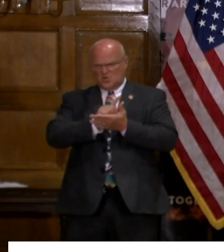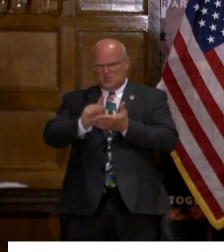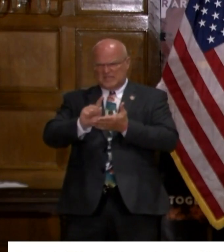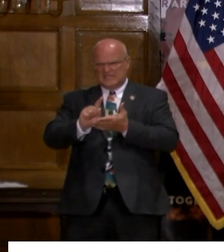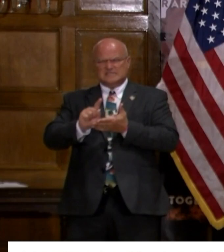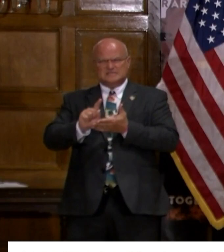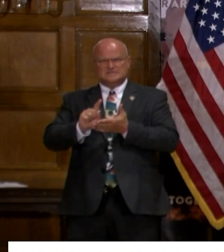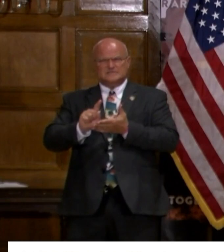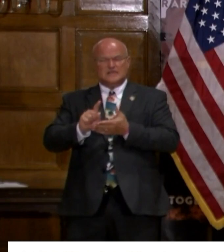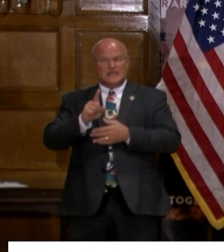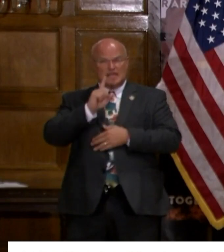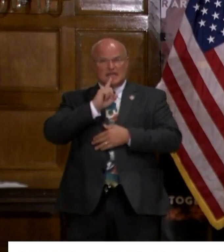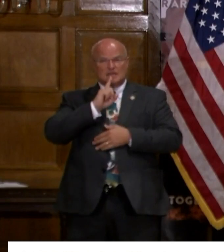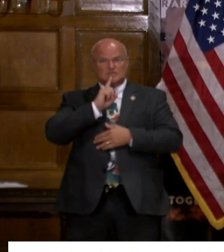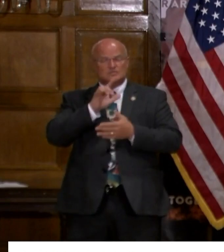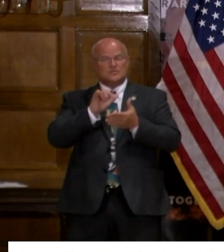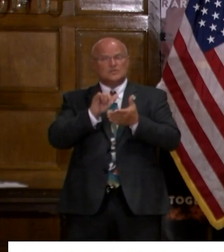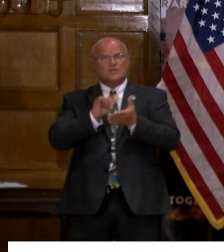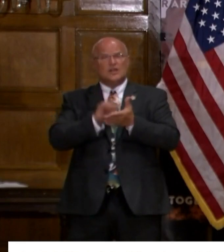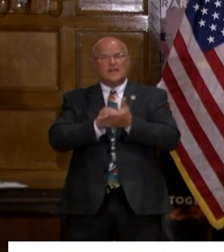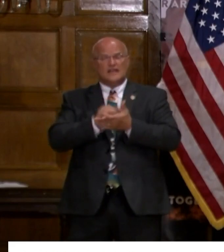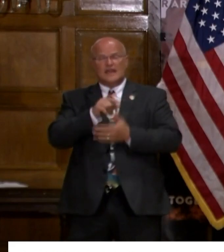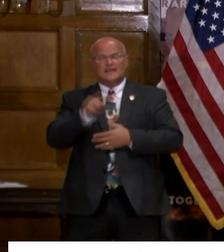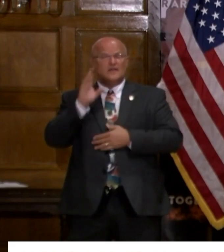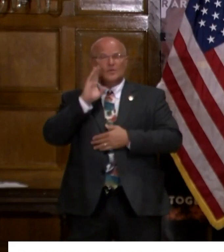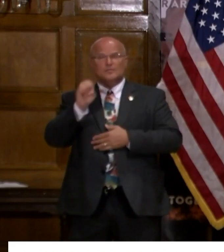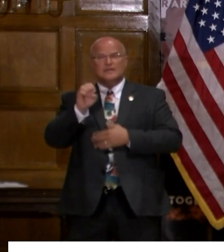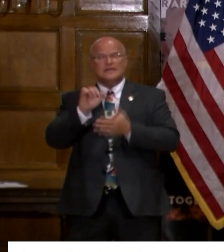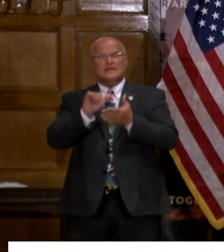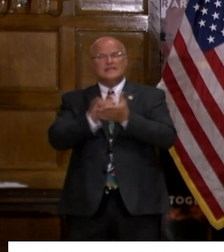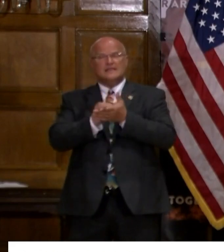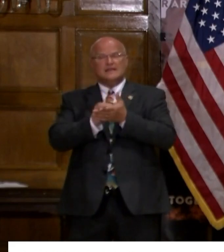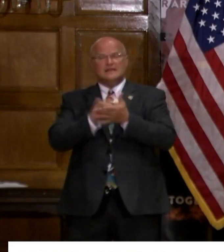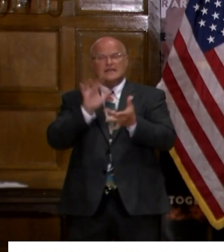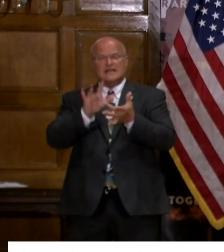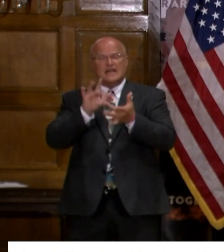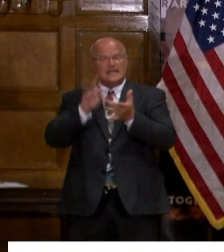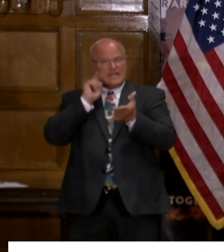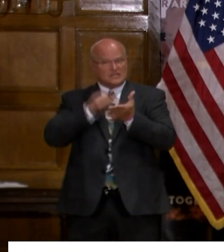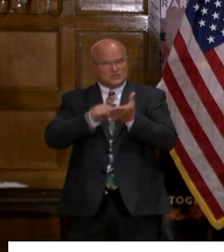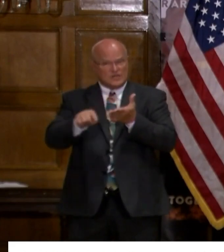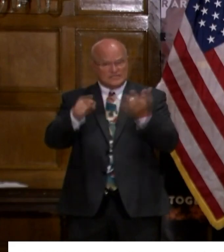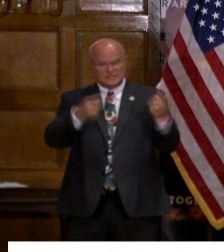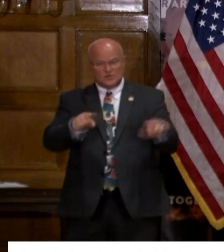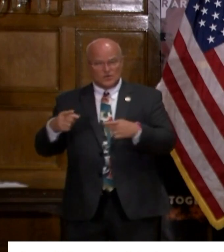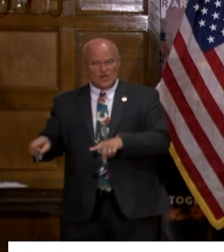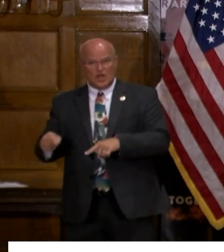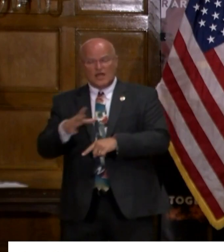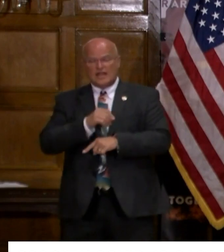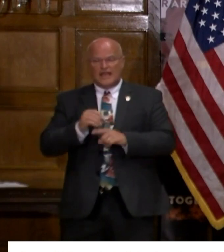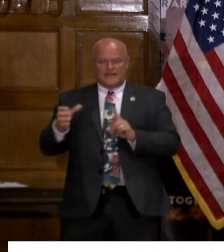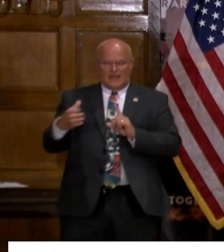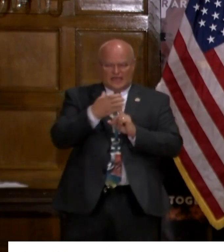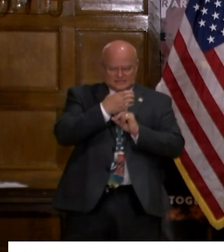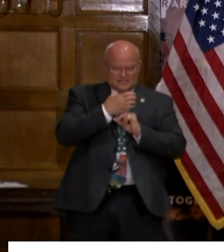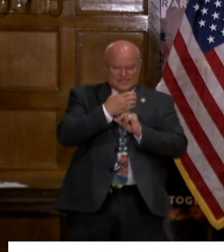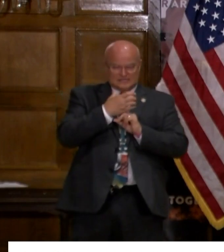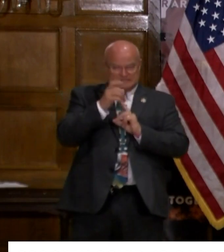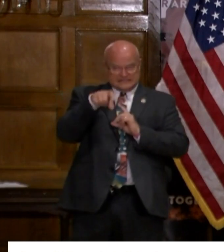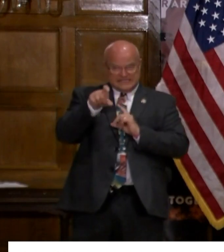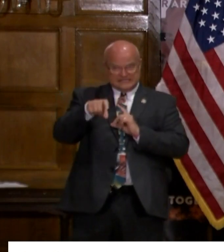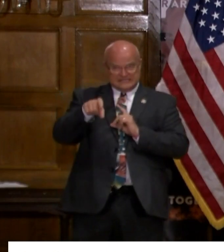week. And I'm sure that, there'll be the contact tracing and the isolation that